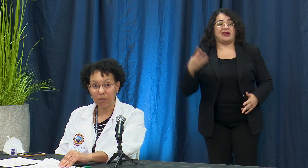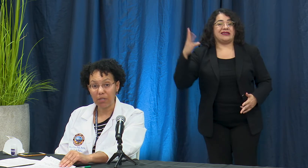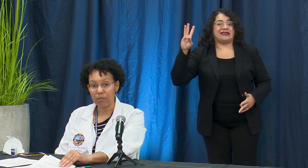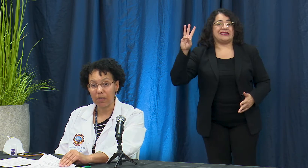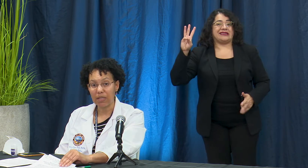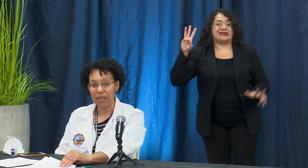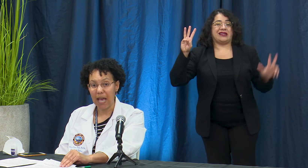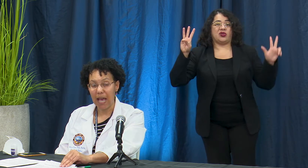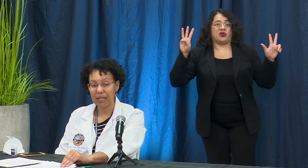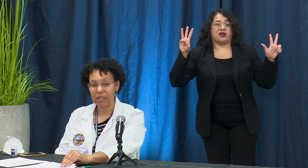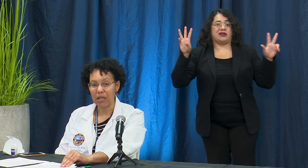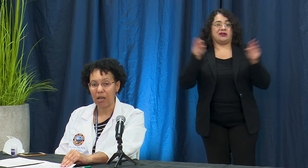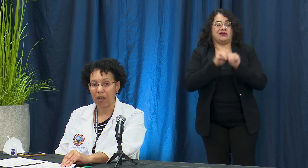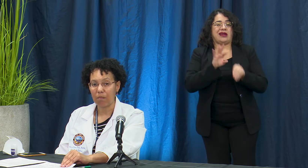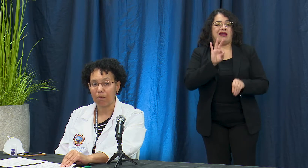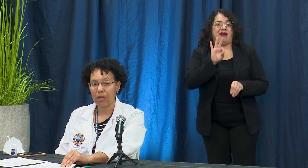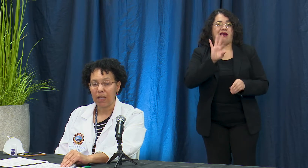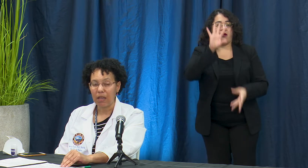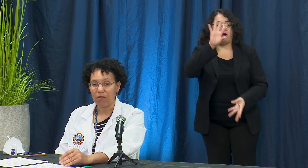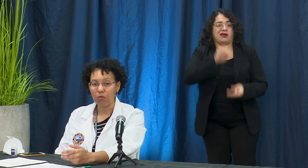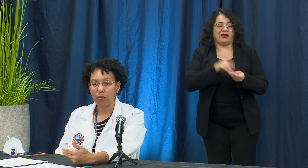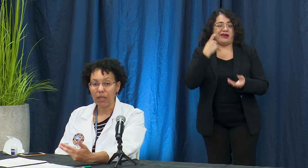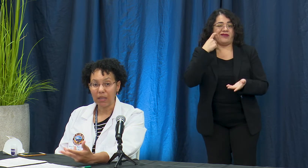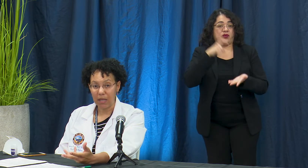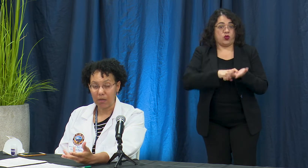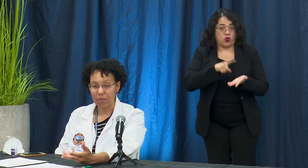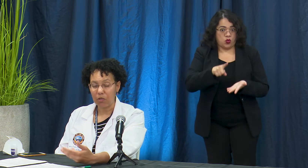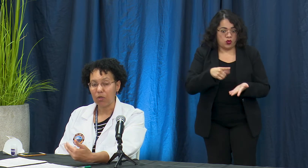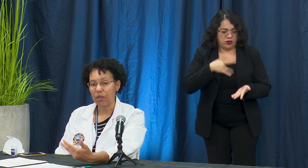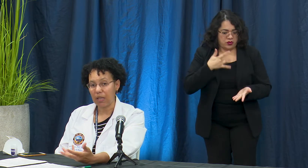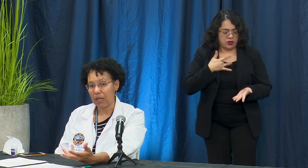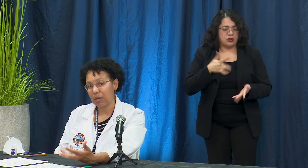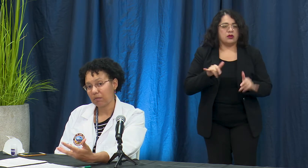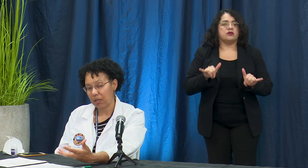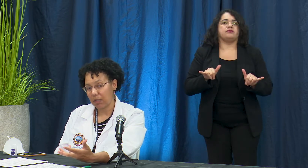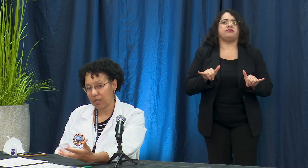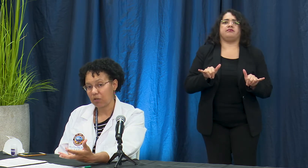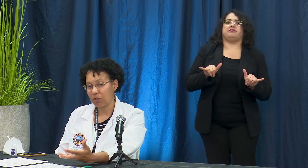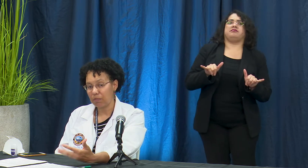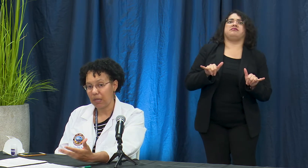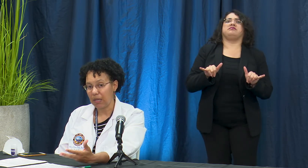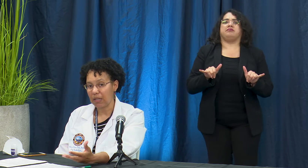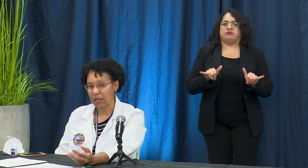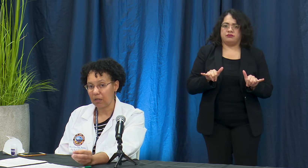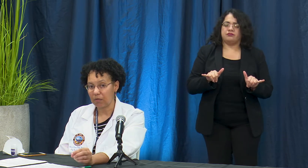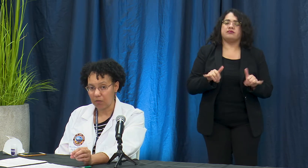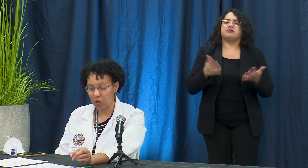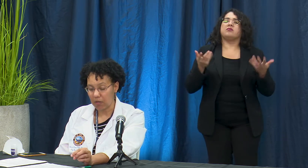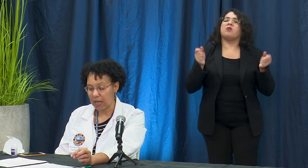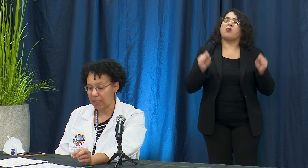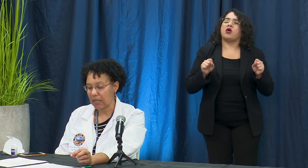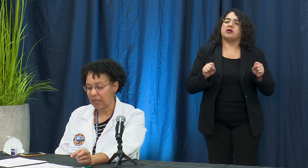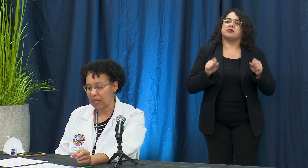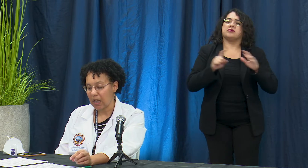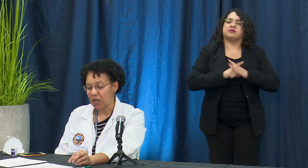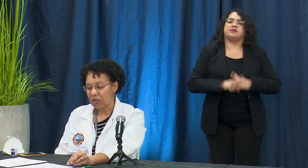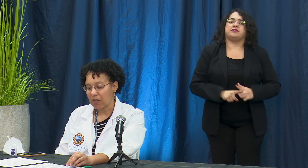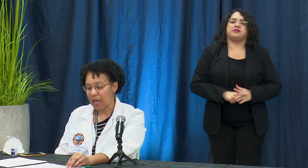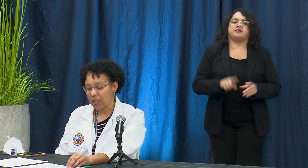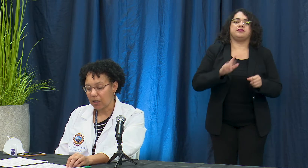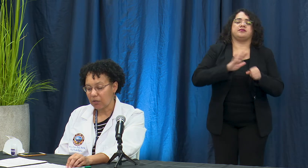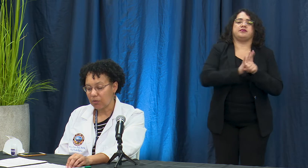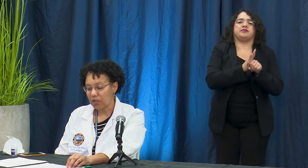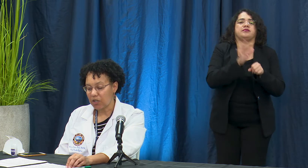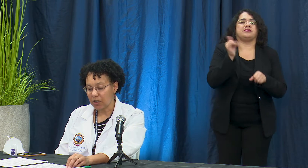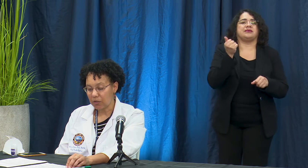more symptoms that if you get them, you could think that this could be indicative of COVID-19. So